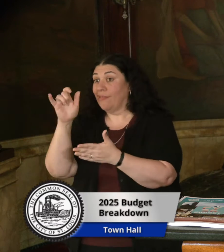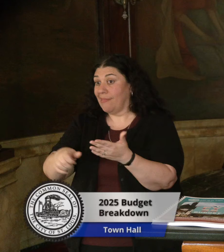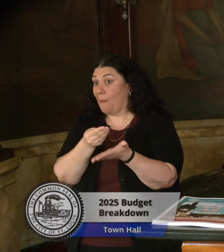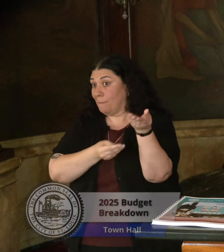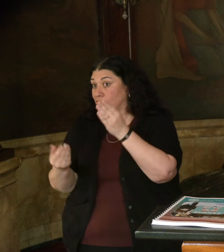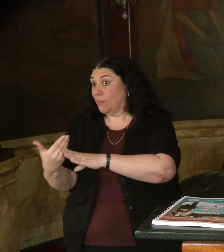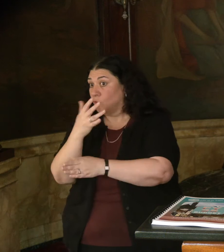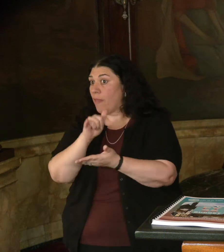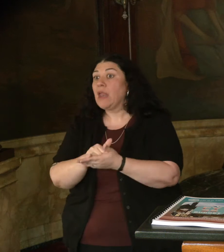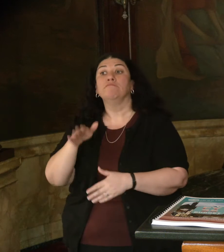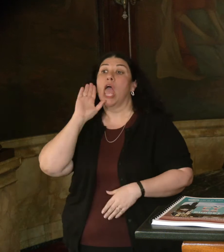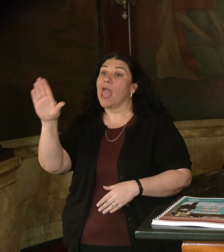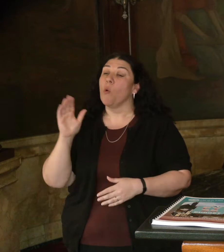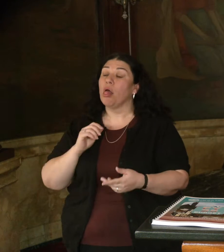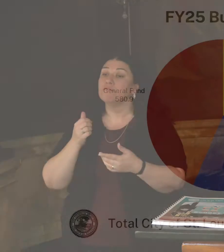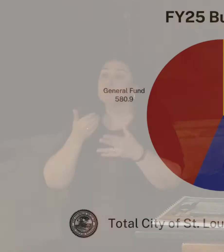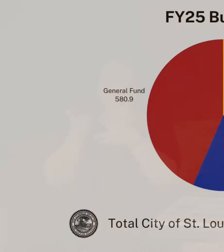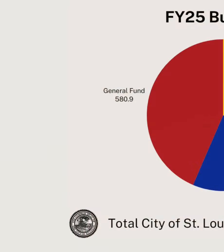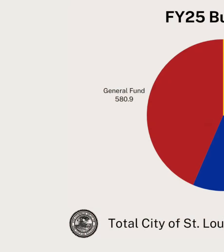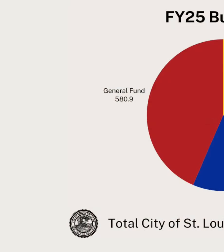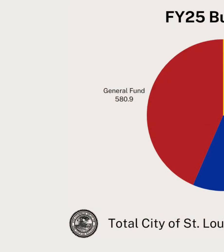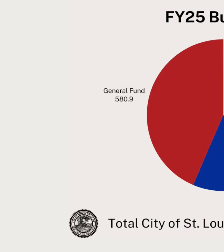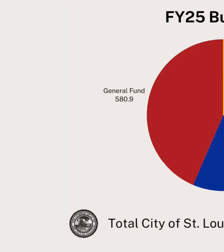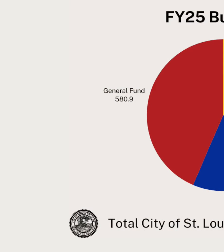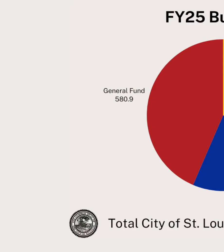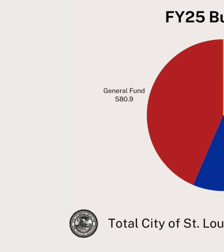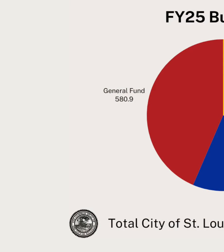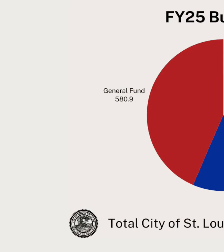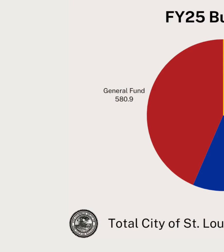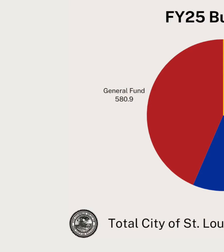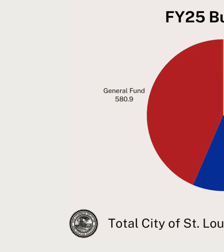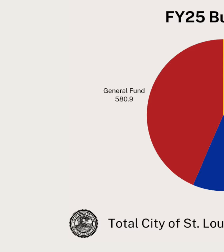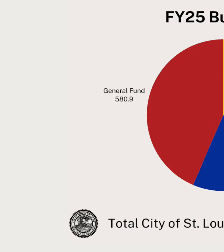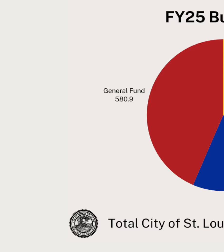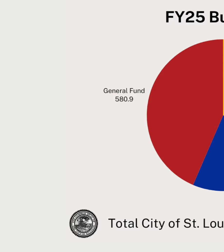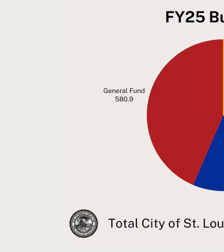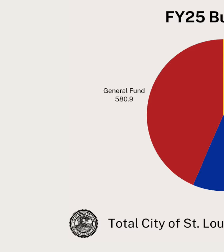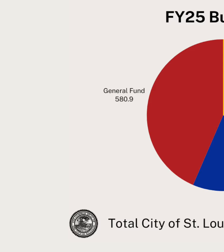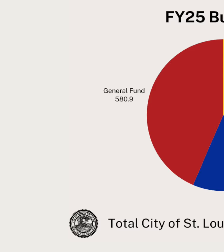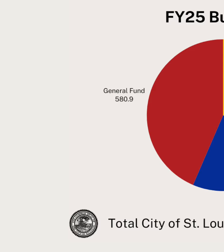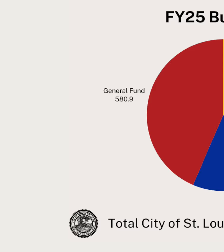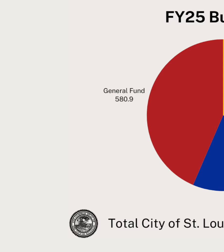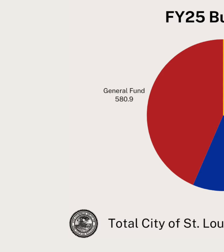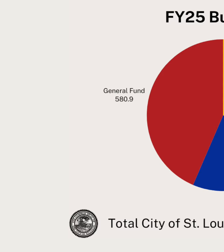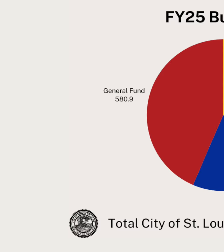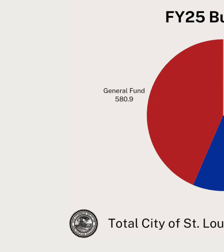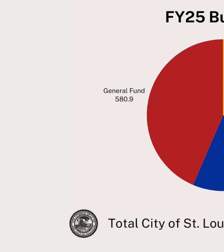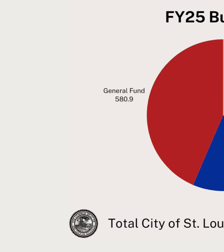it'll automatically go into effect on July 1st. This year, the city's budget is a little over $1.3